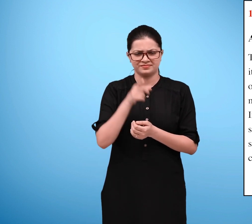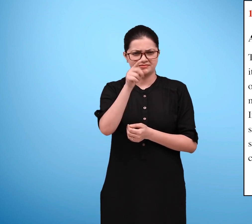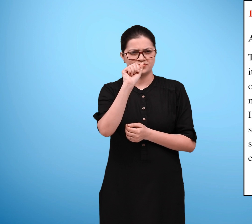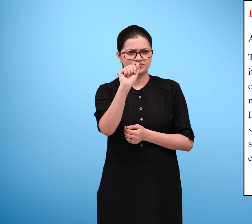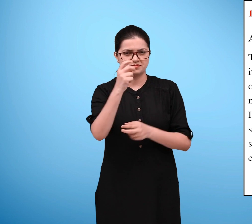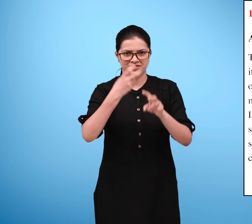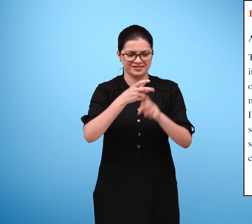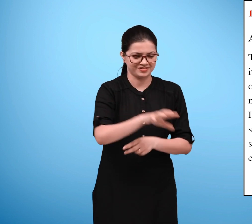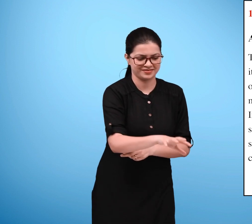Take a stone,